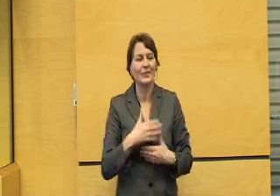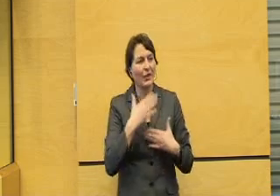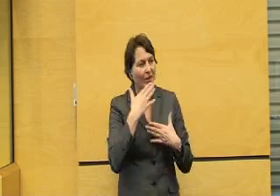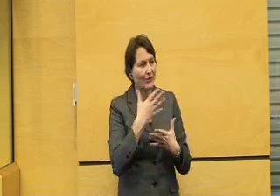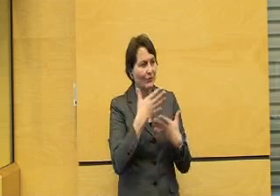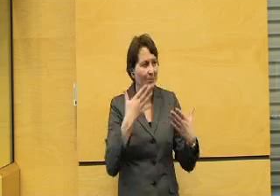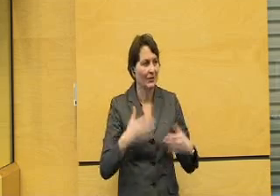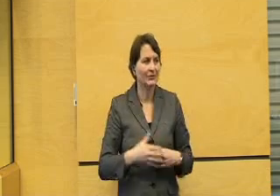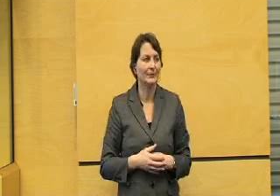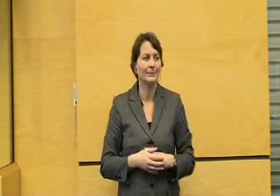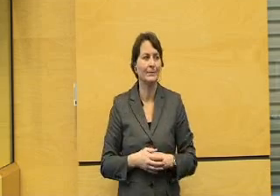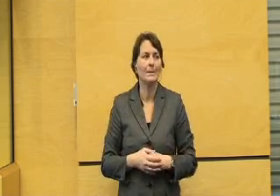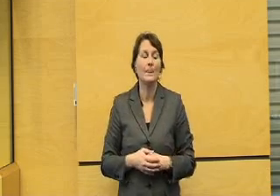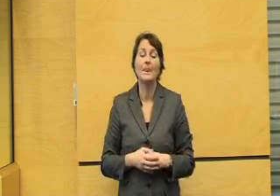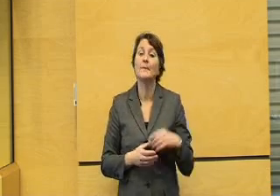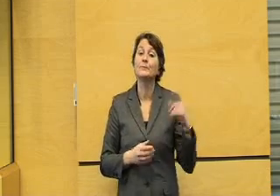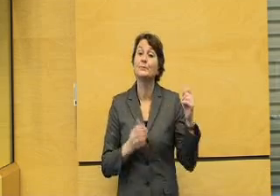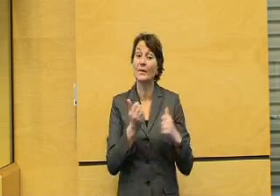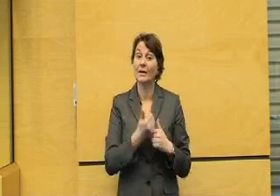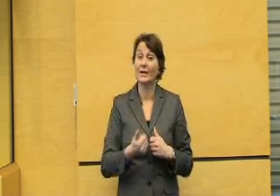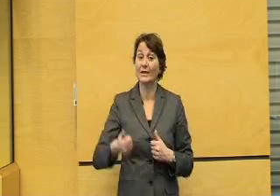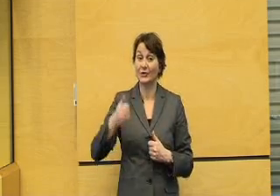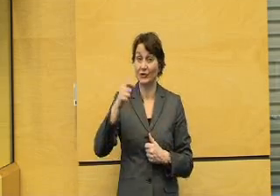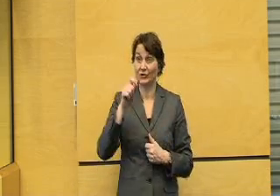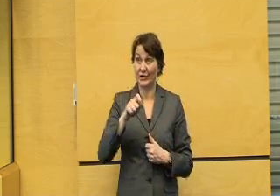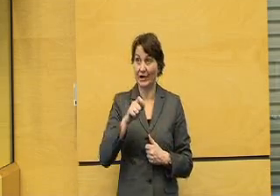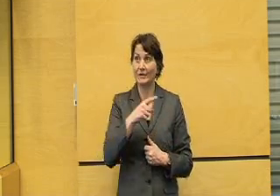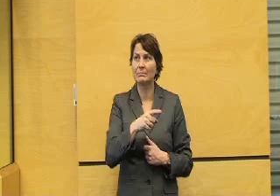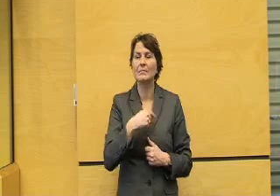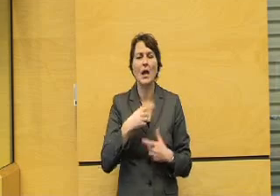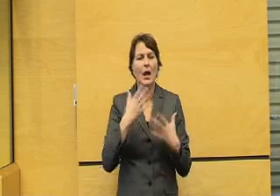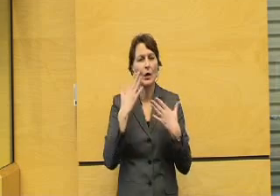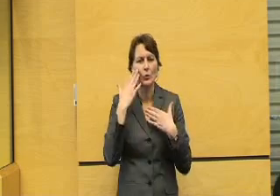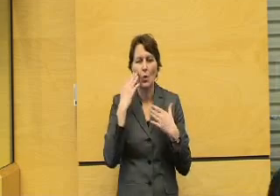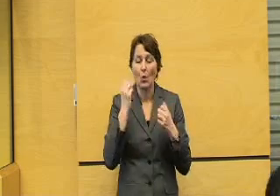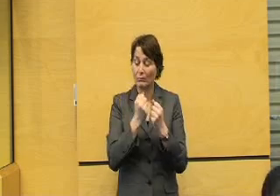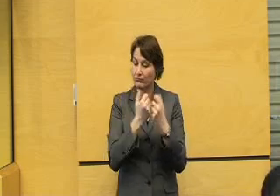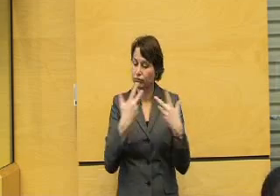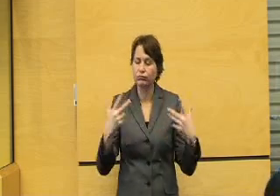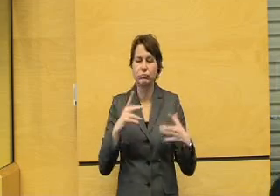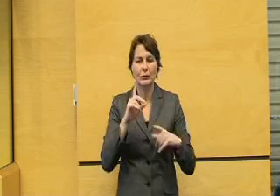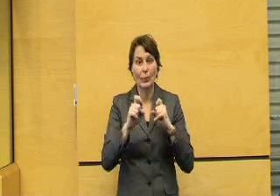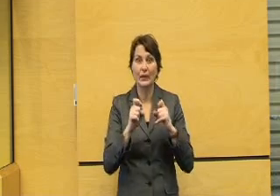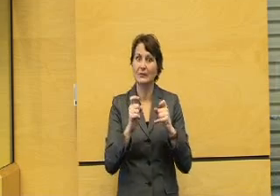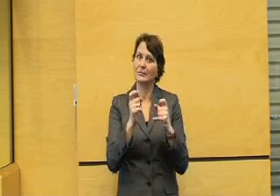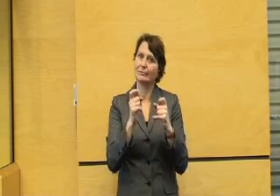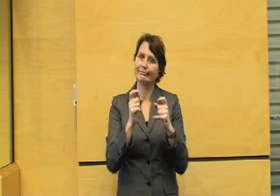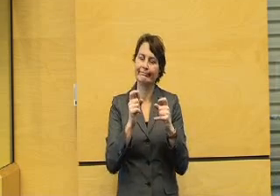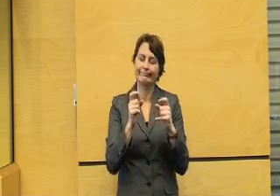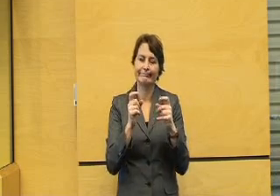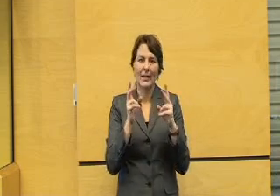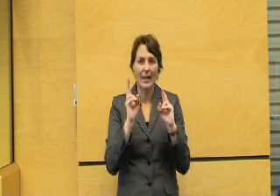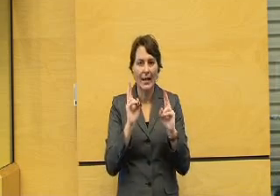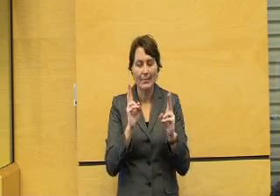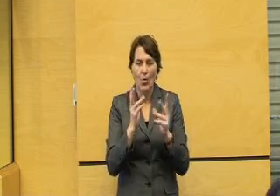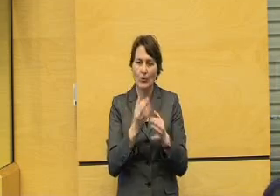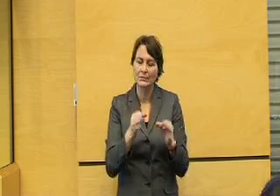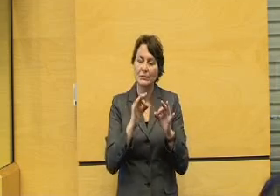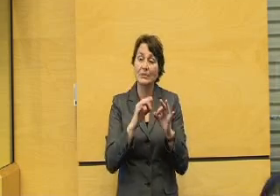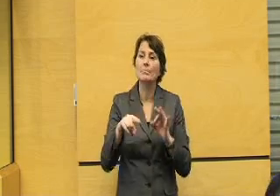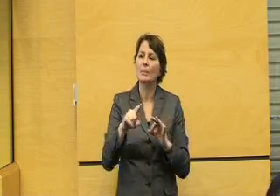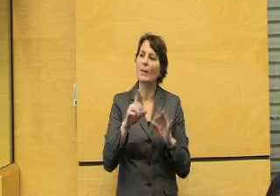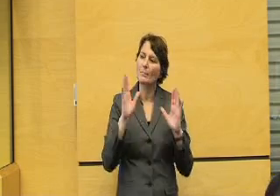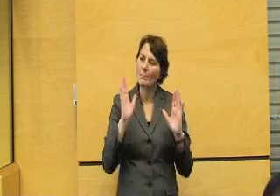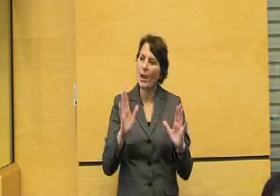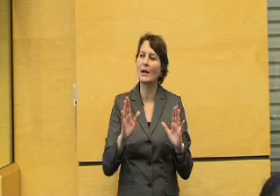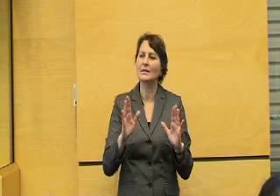says the Chair. Colleagues, I know all of our questions are extremely important, but it is also important